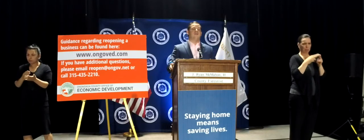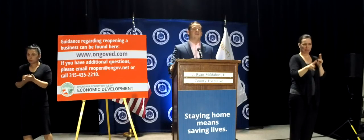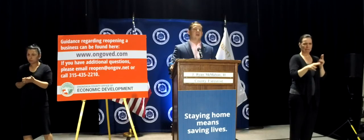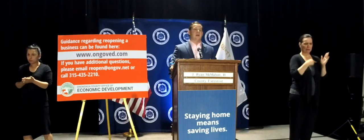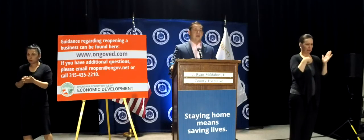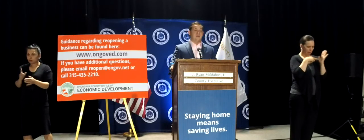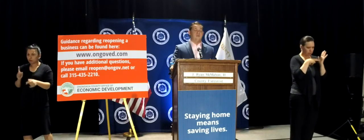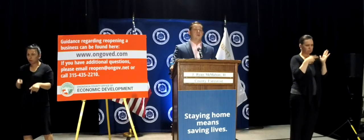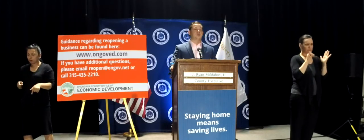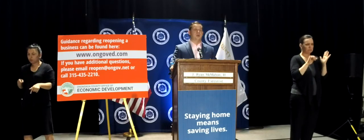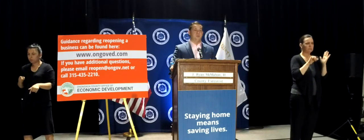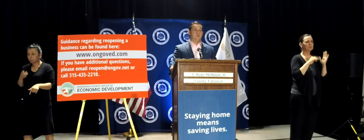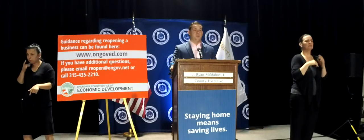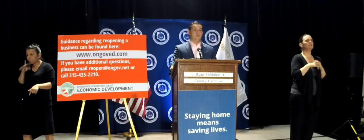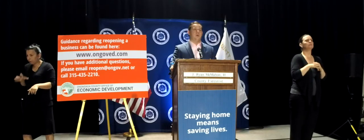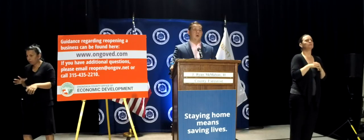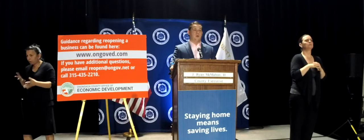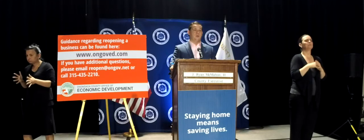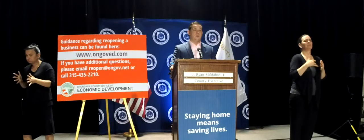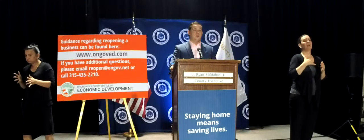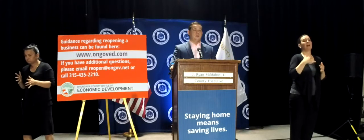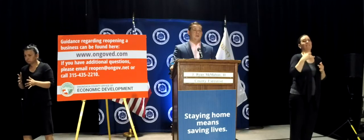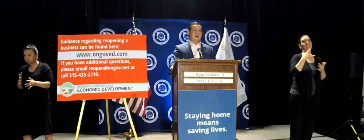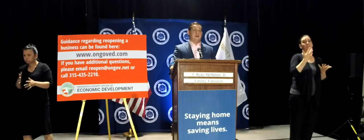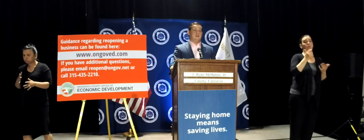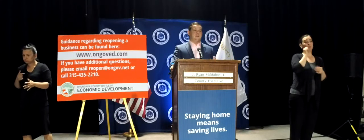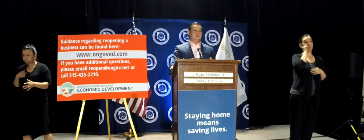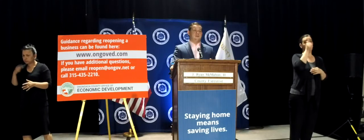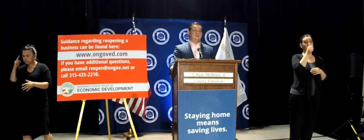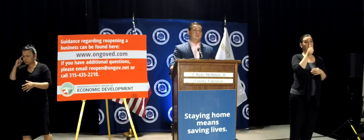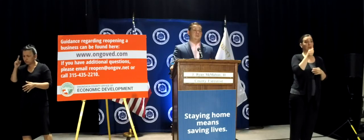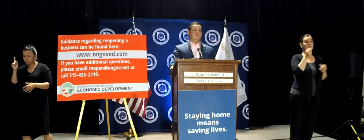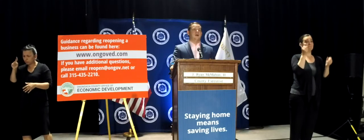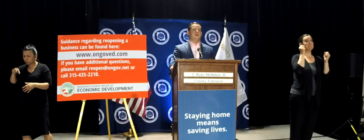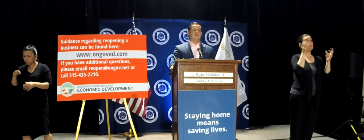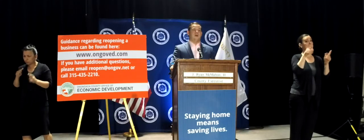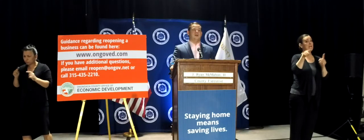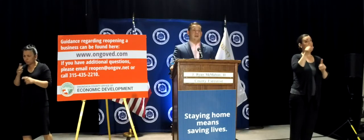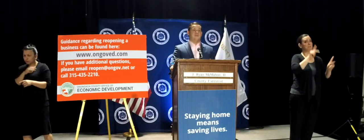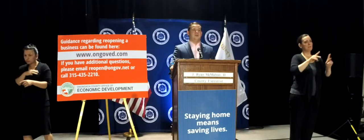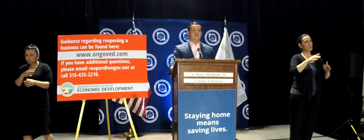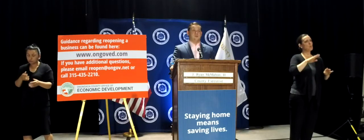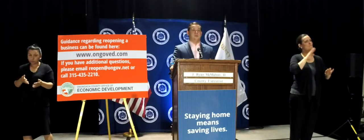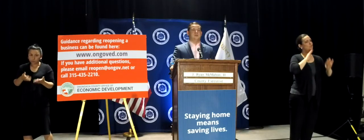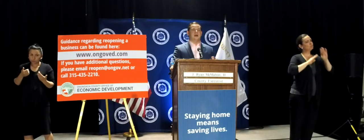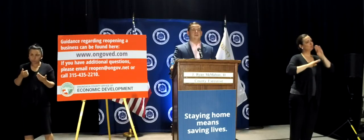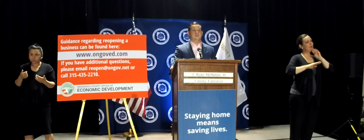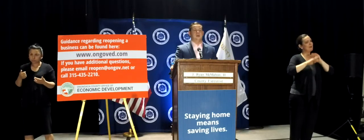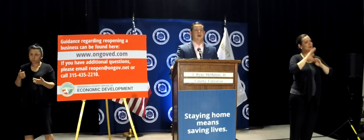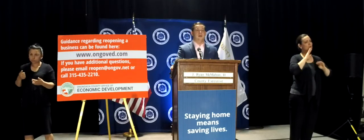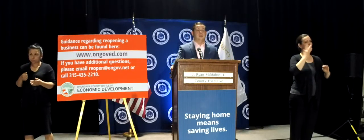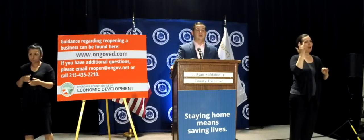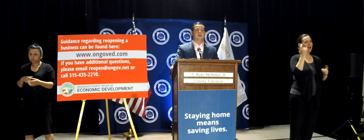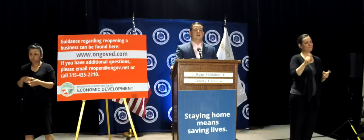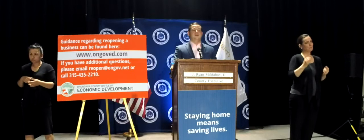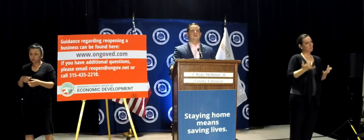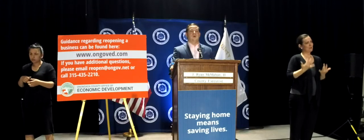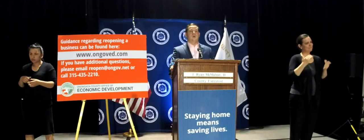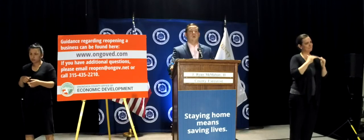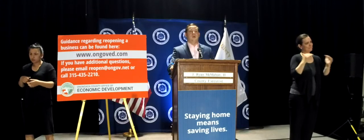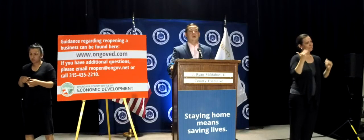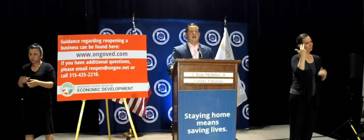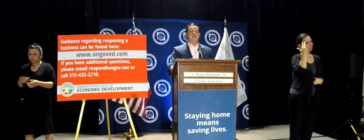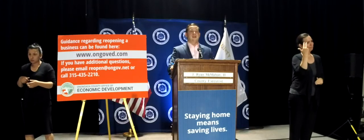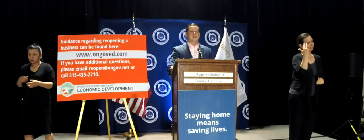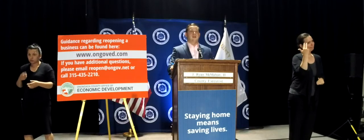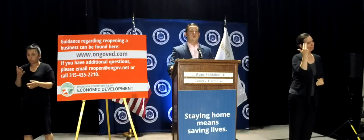I have a feeling I'm going to have frustrated people tomorrow that are going to fall into that phase 3 slide. And